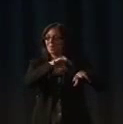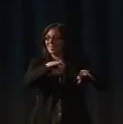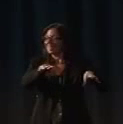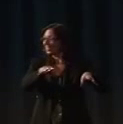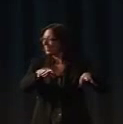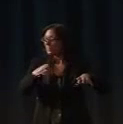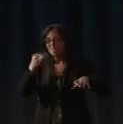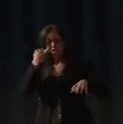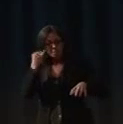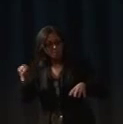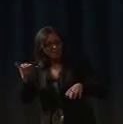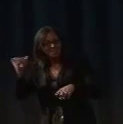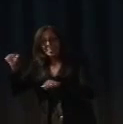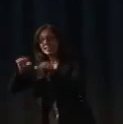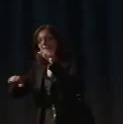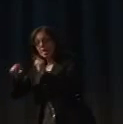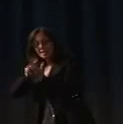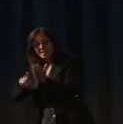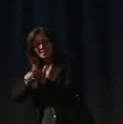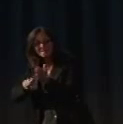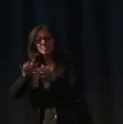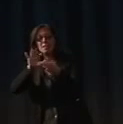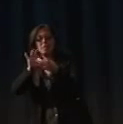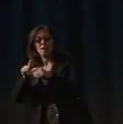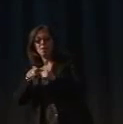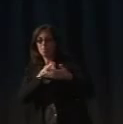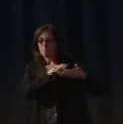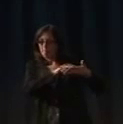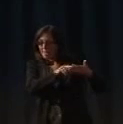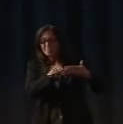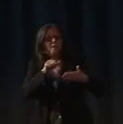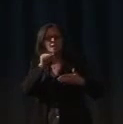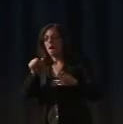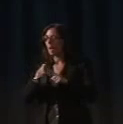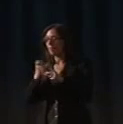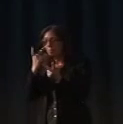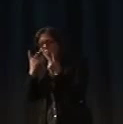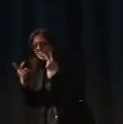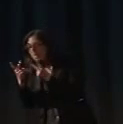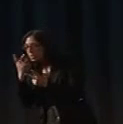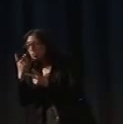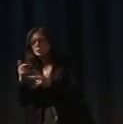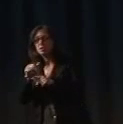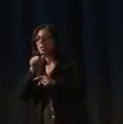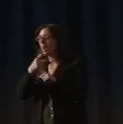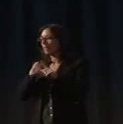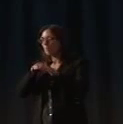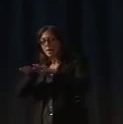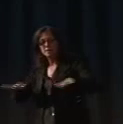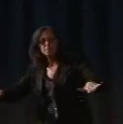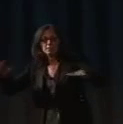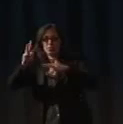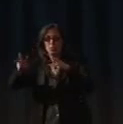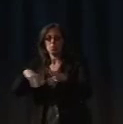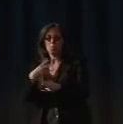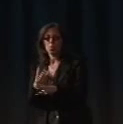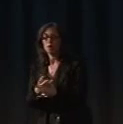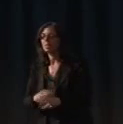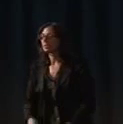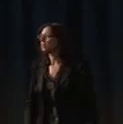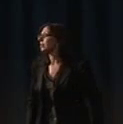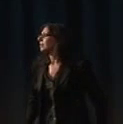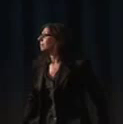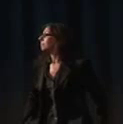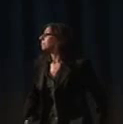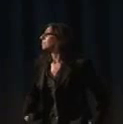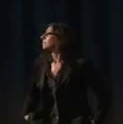not from, from an experience of vision or the experience of accessing the world. All of that is in William